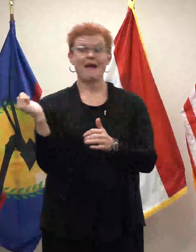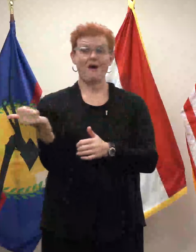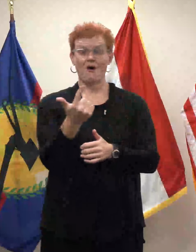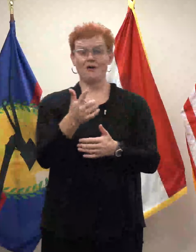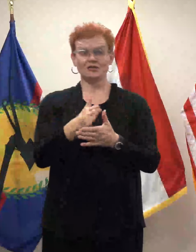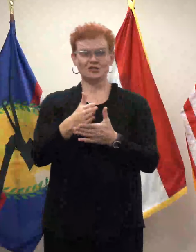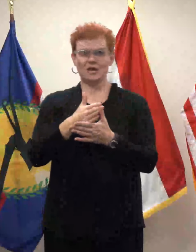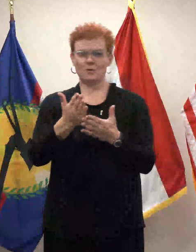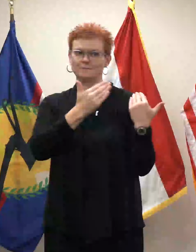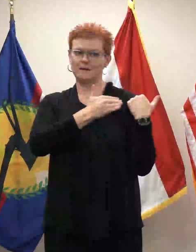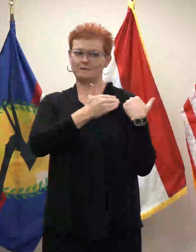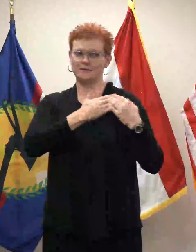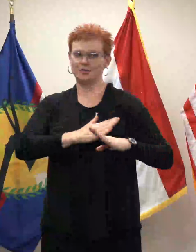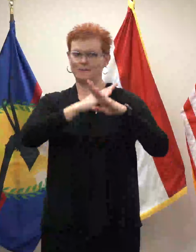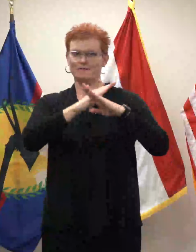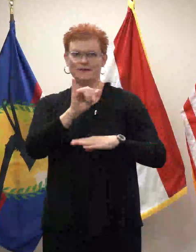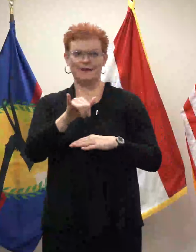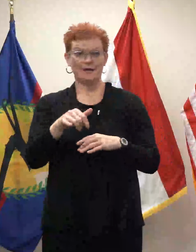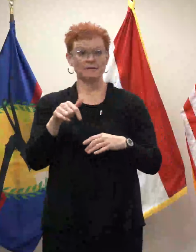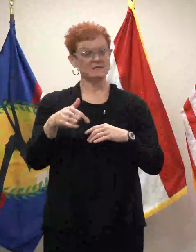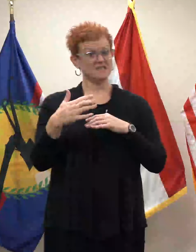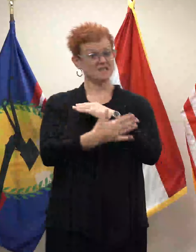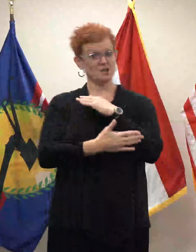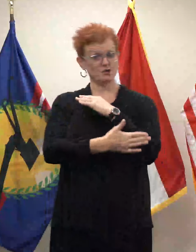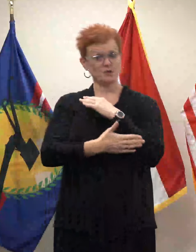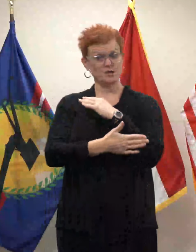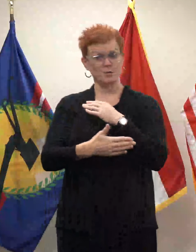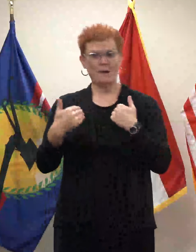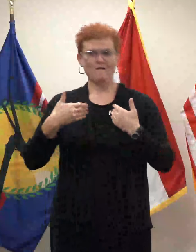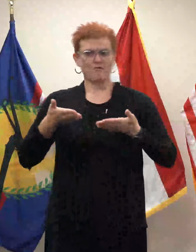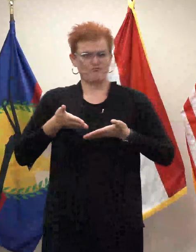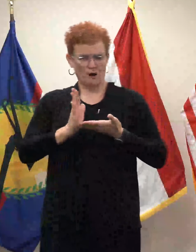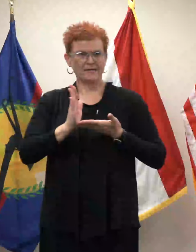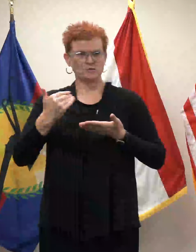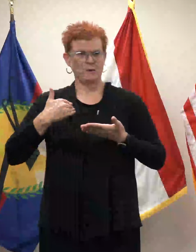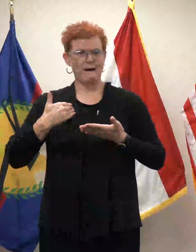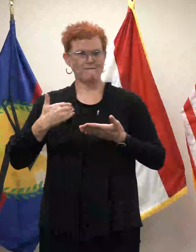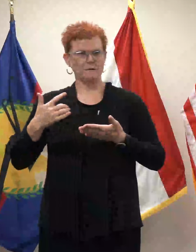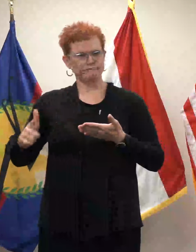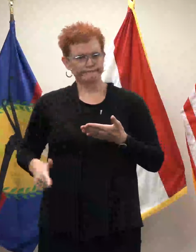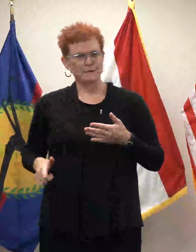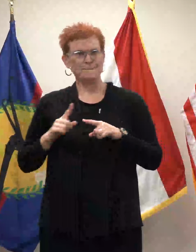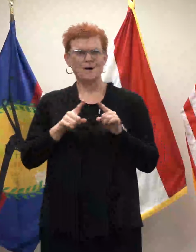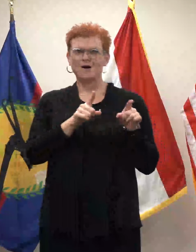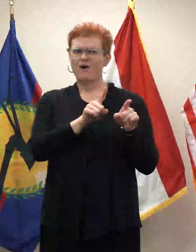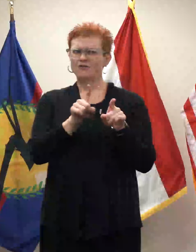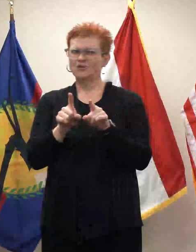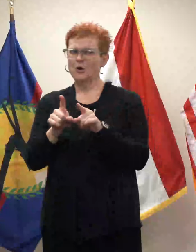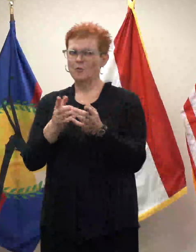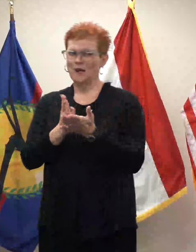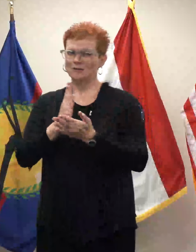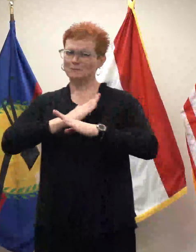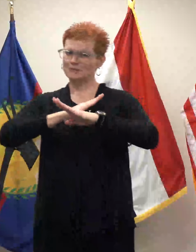work to prevent them. In this country, we have the right to bear arms, but we also have the responsibility to protect our